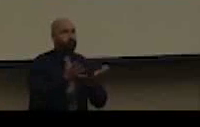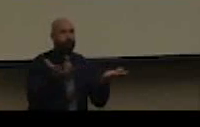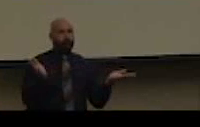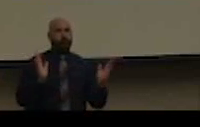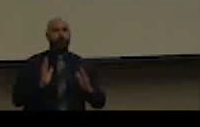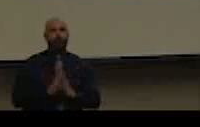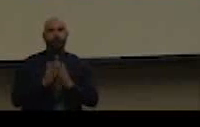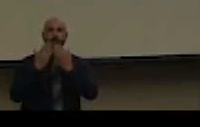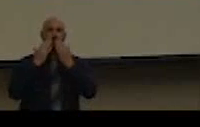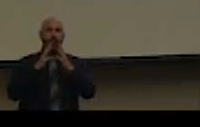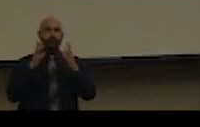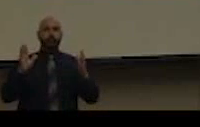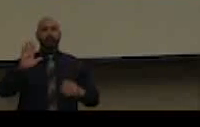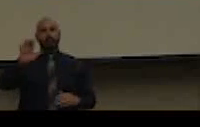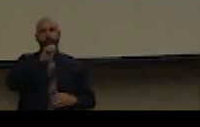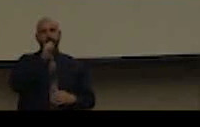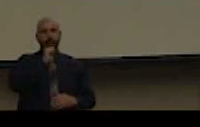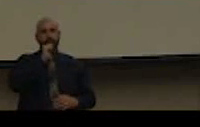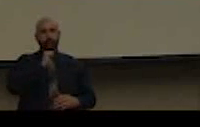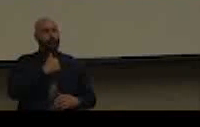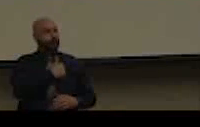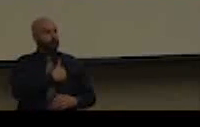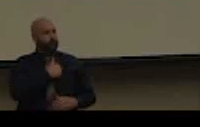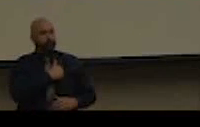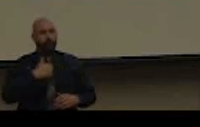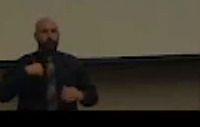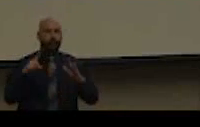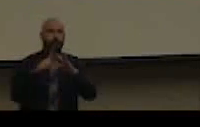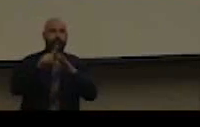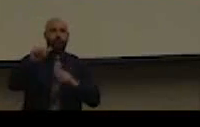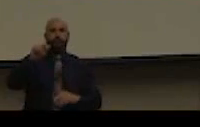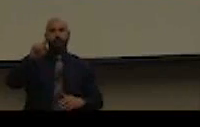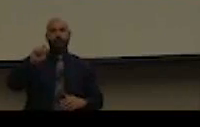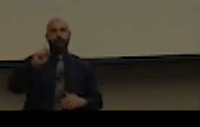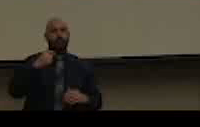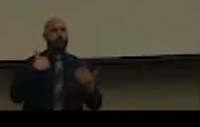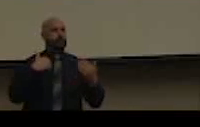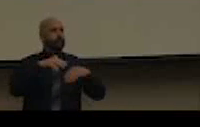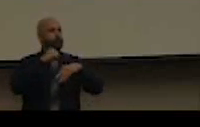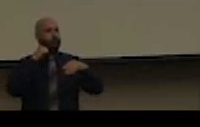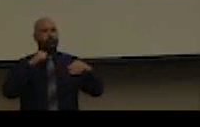Thank you so much for your patience, and I apologize for my tardiness. I'd like to call the meeting to order.